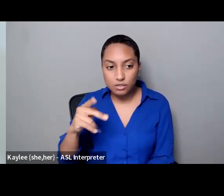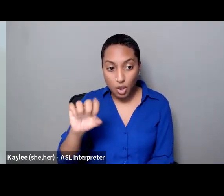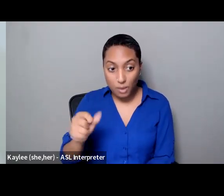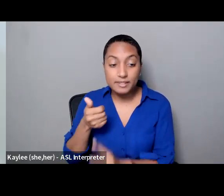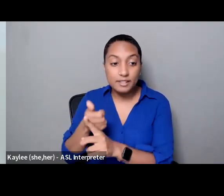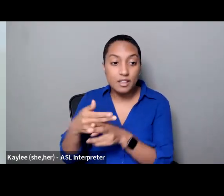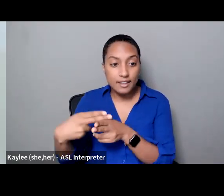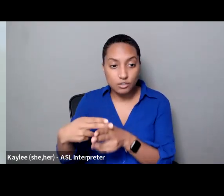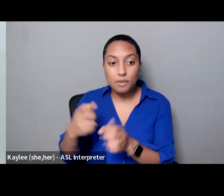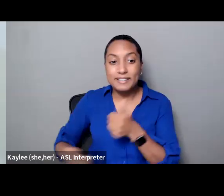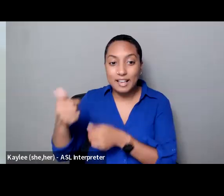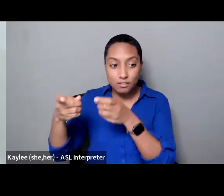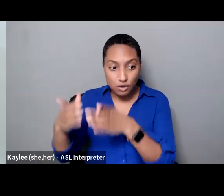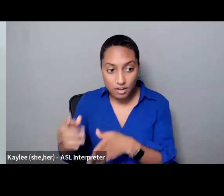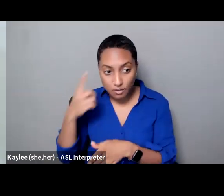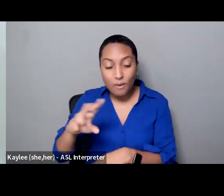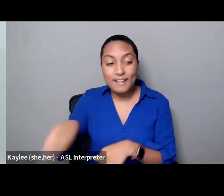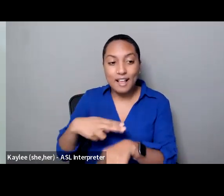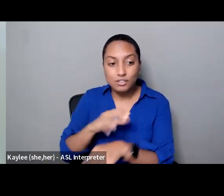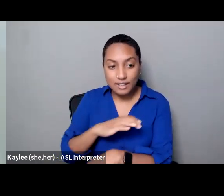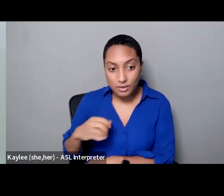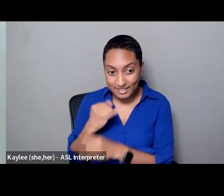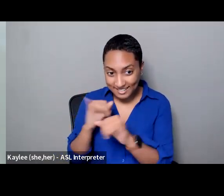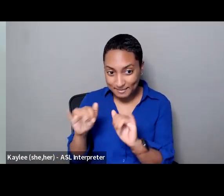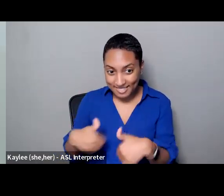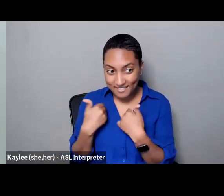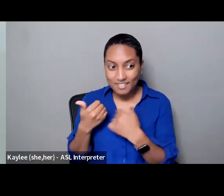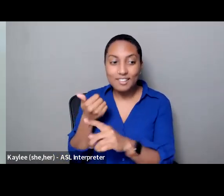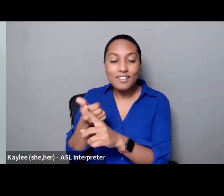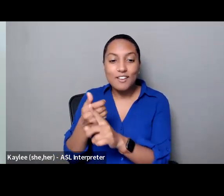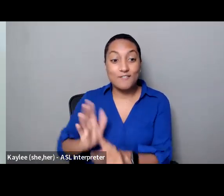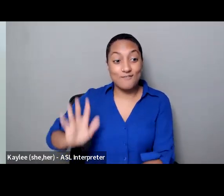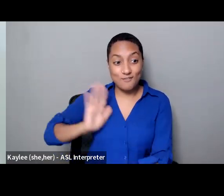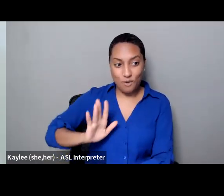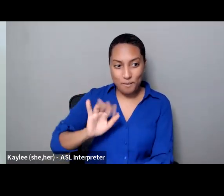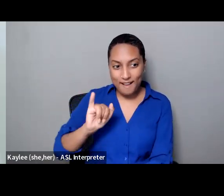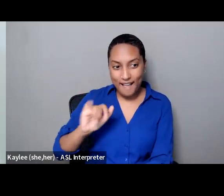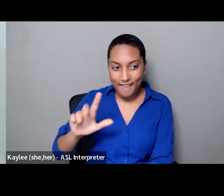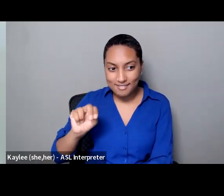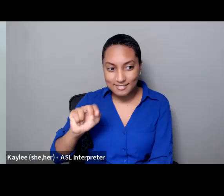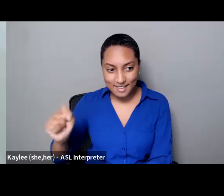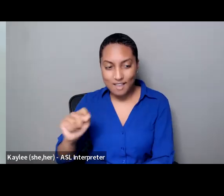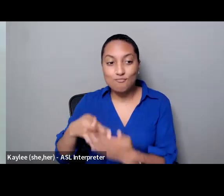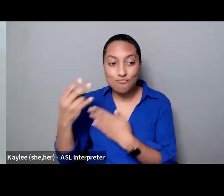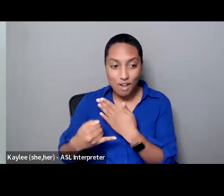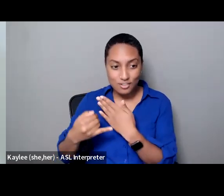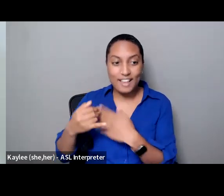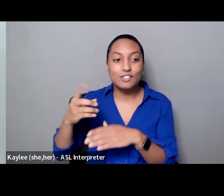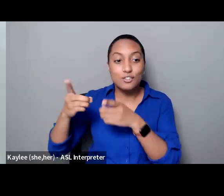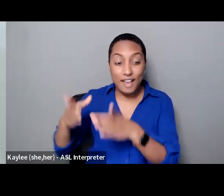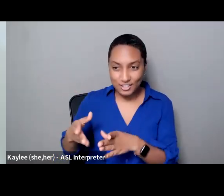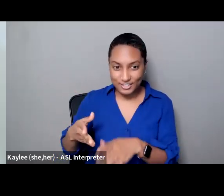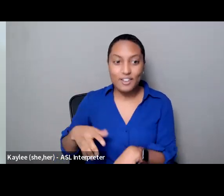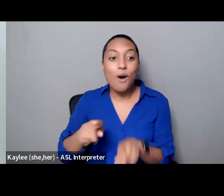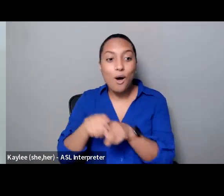National Council on Independent Living. She's a former ILNet project director. And co-founder and first